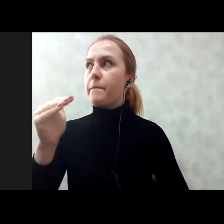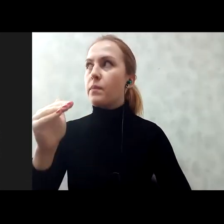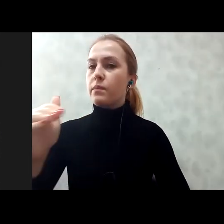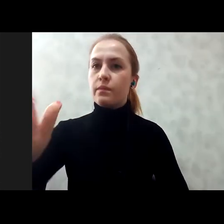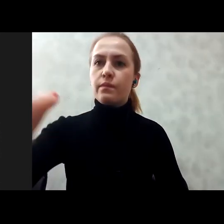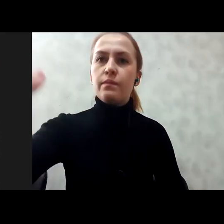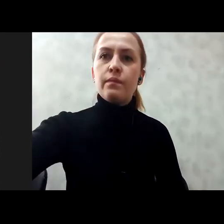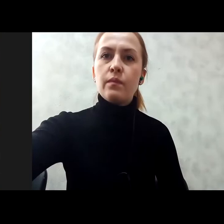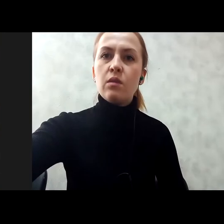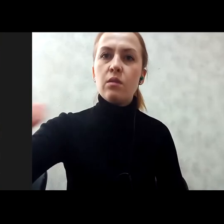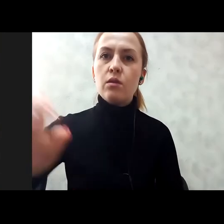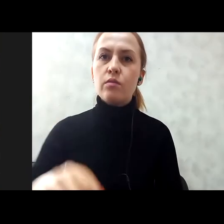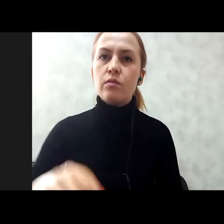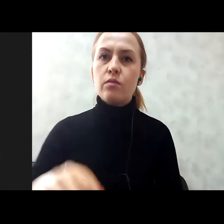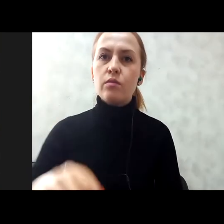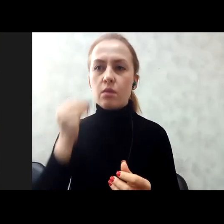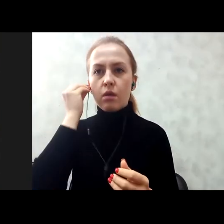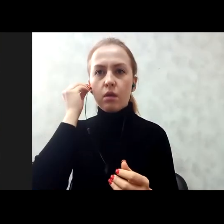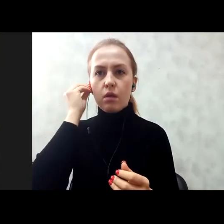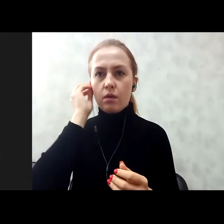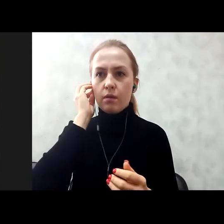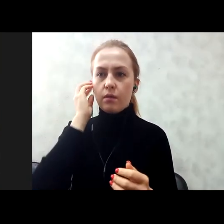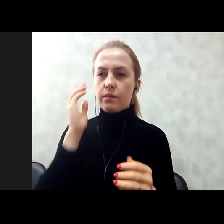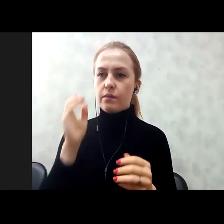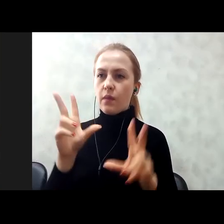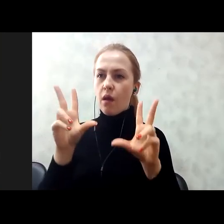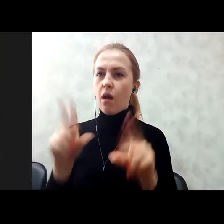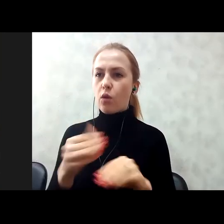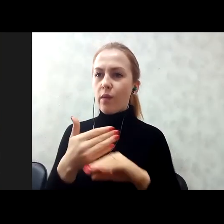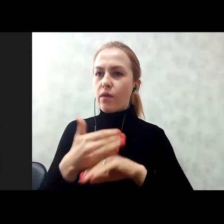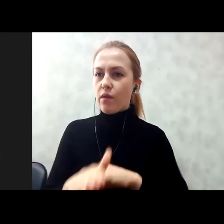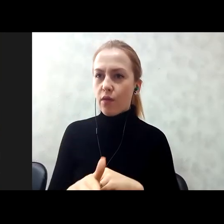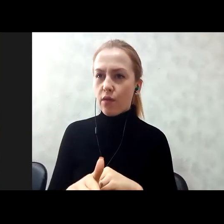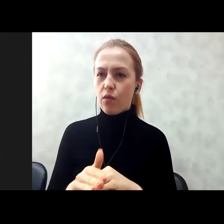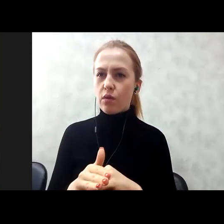discuss how to do that over these three days.